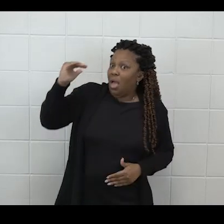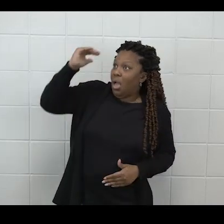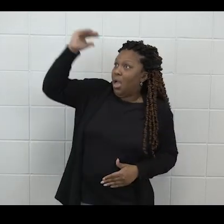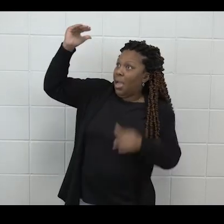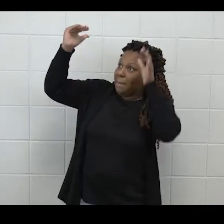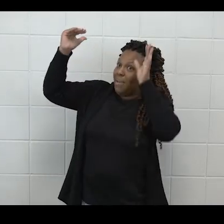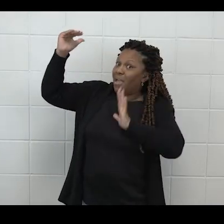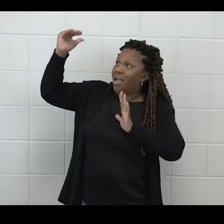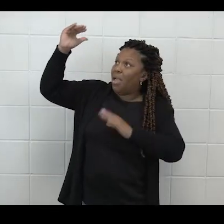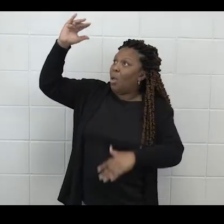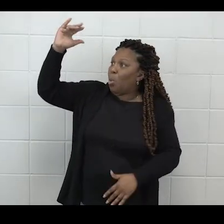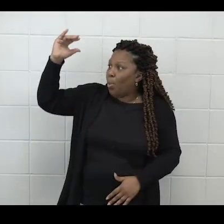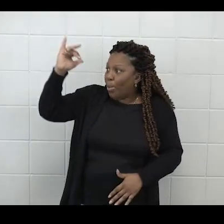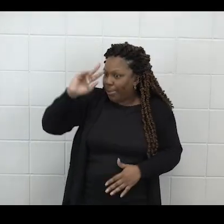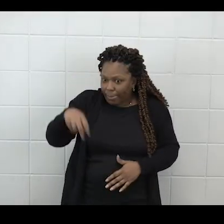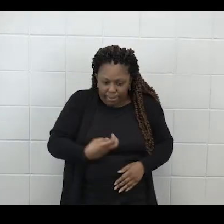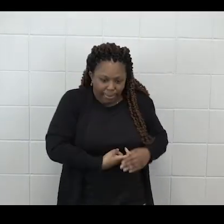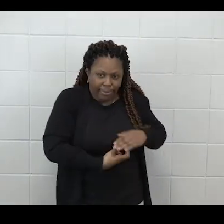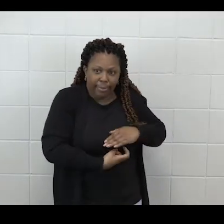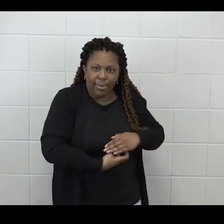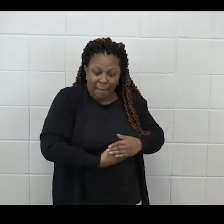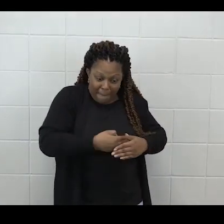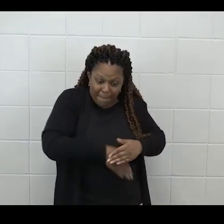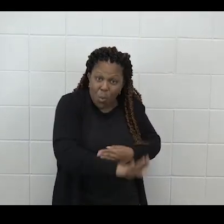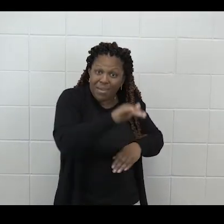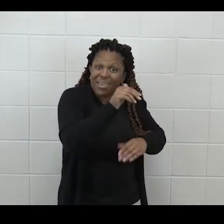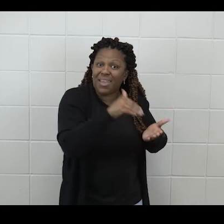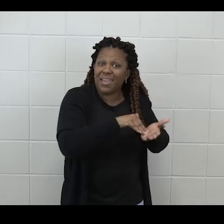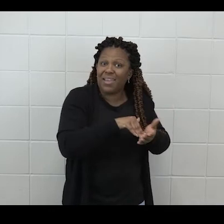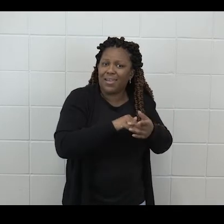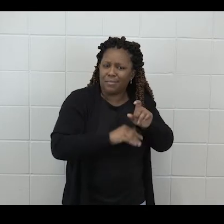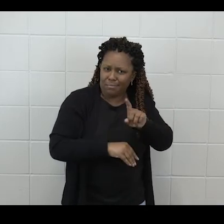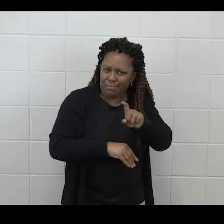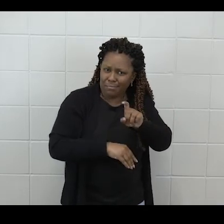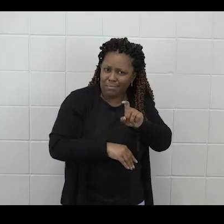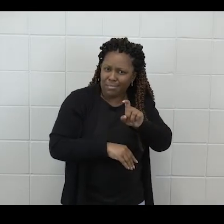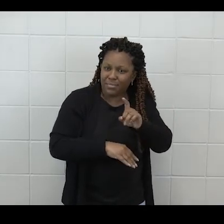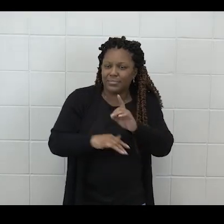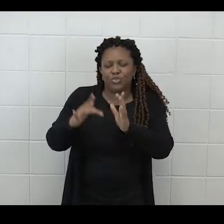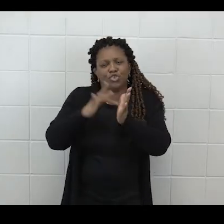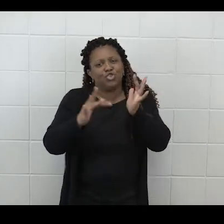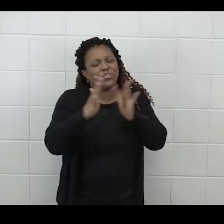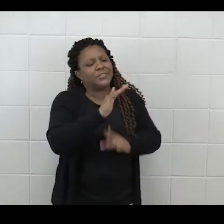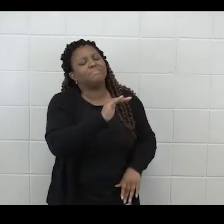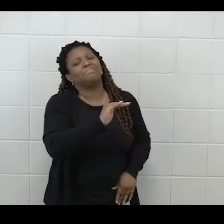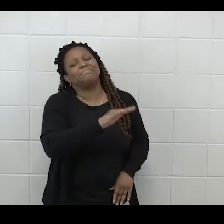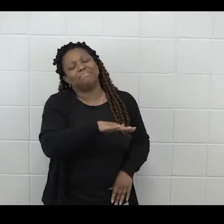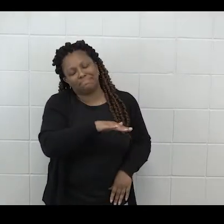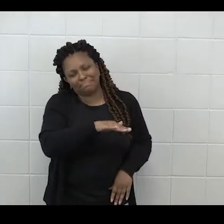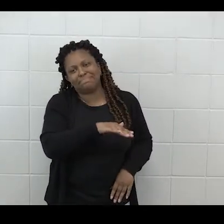one enter a second time into a mother's womb and be born?" Jesus answered